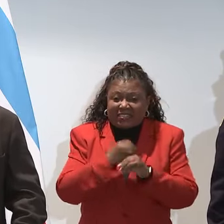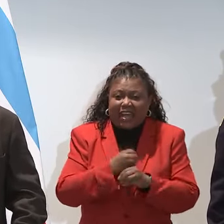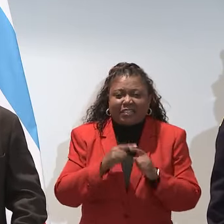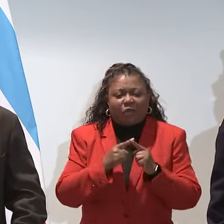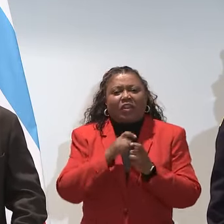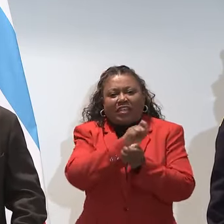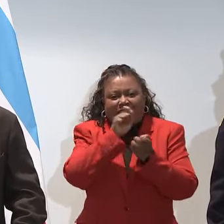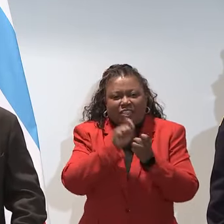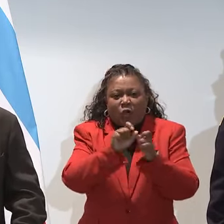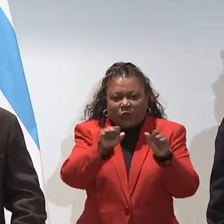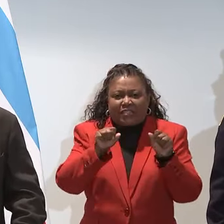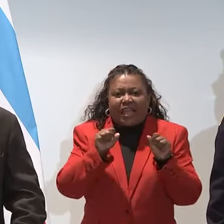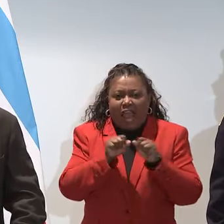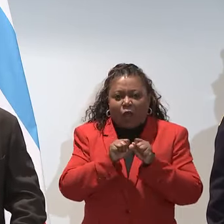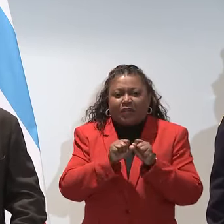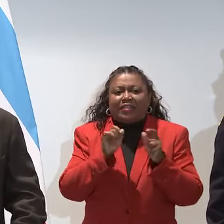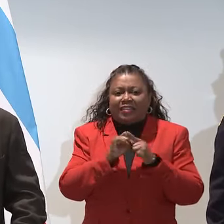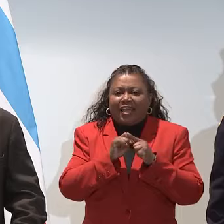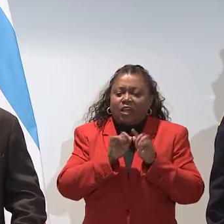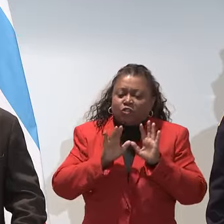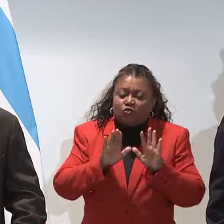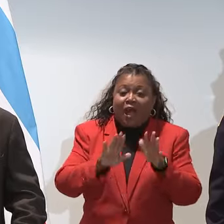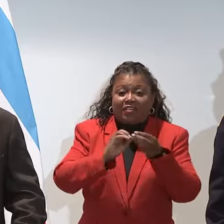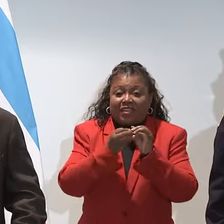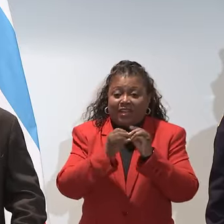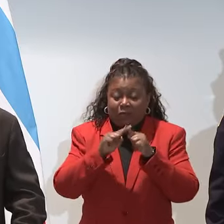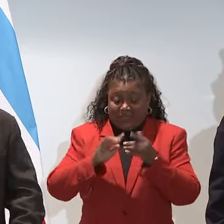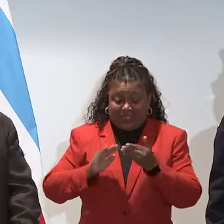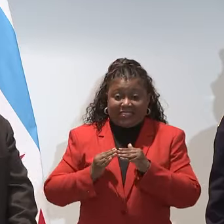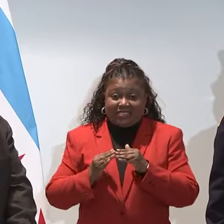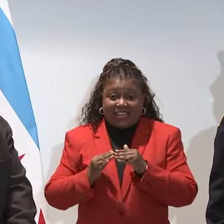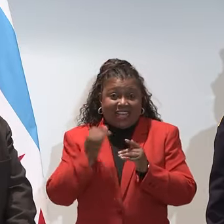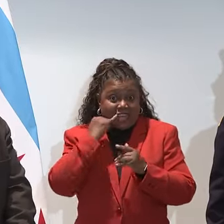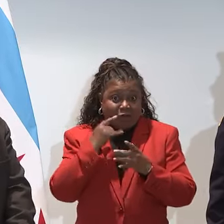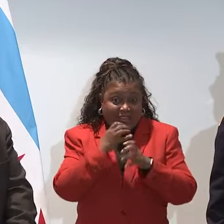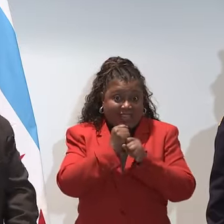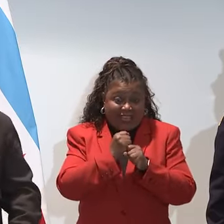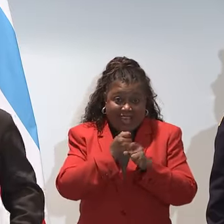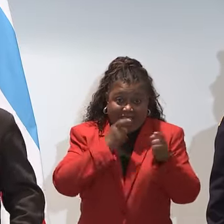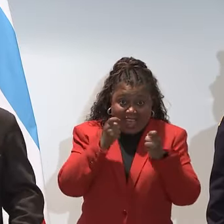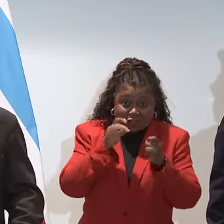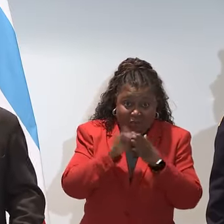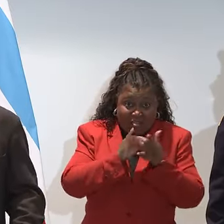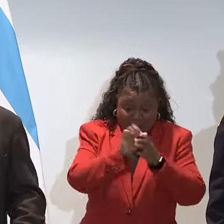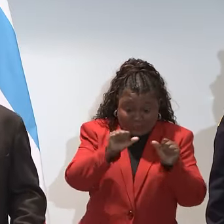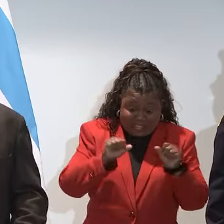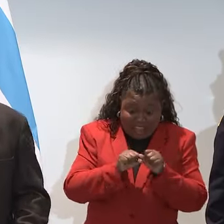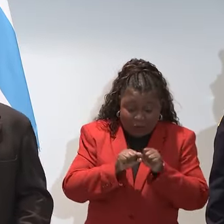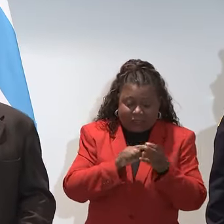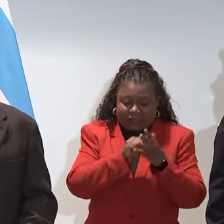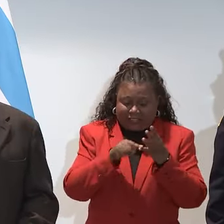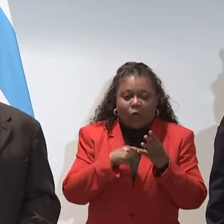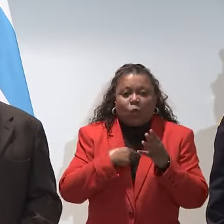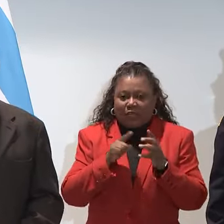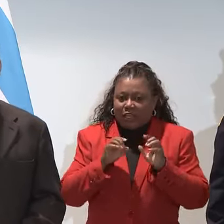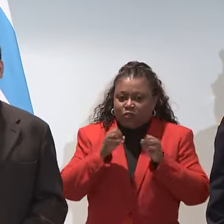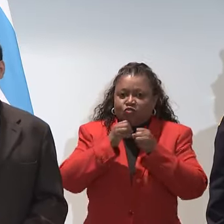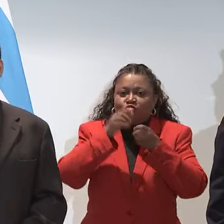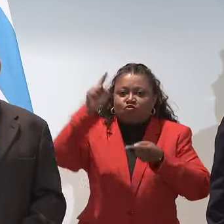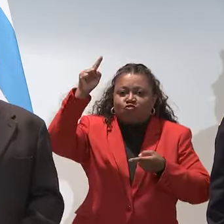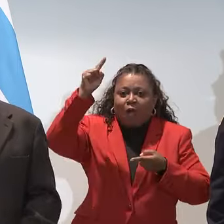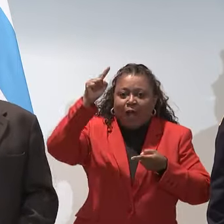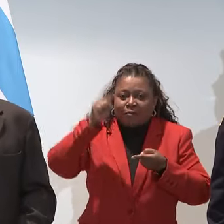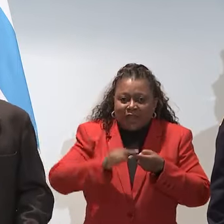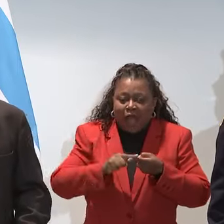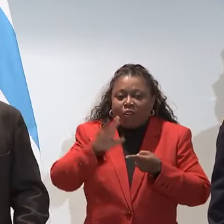There are certain areas that drive the numbers in the city. If we can get a handle on those areas, we can drop down